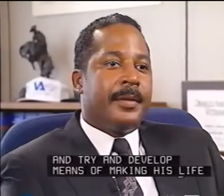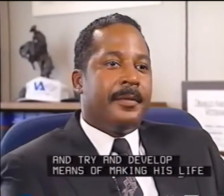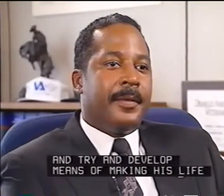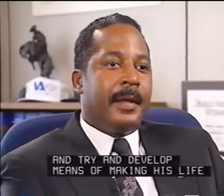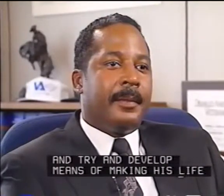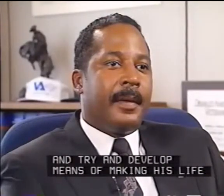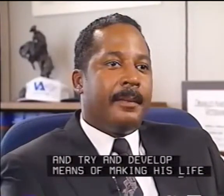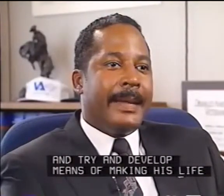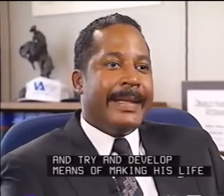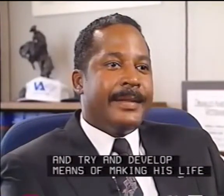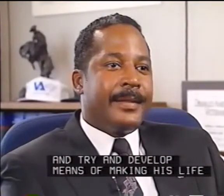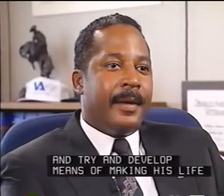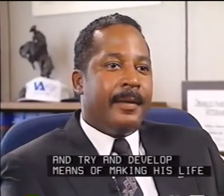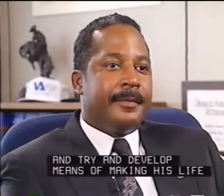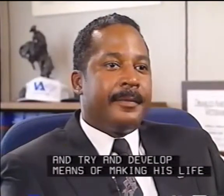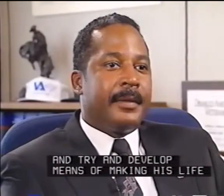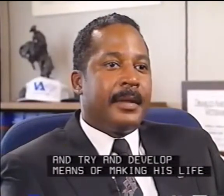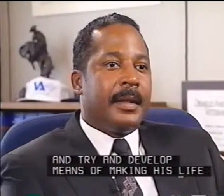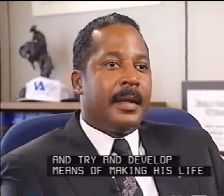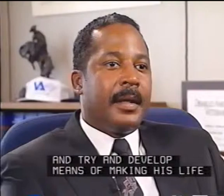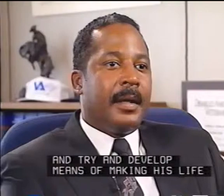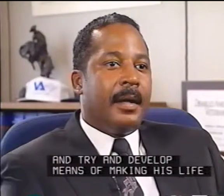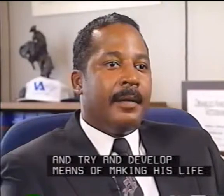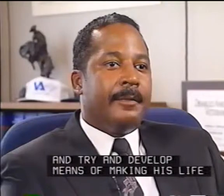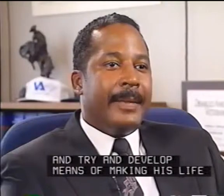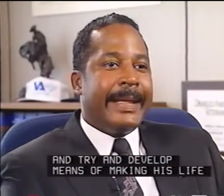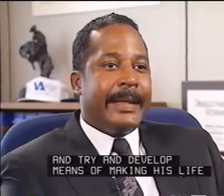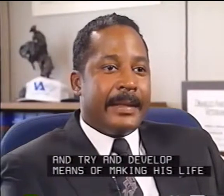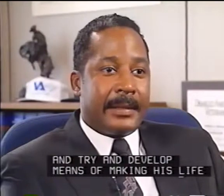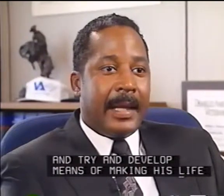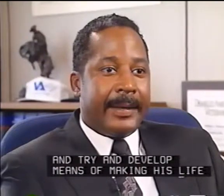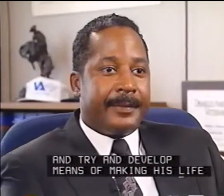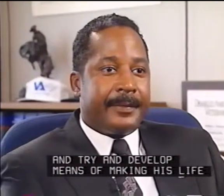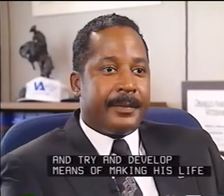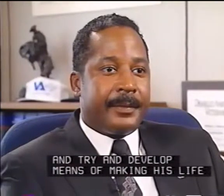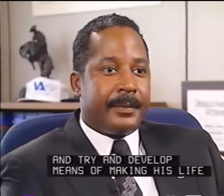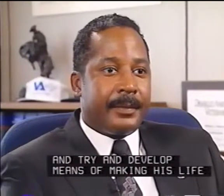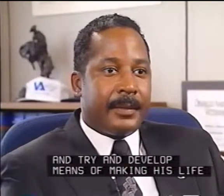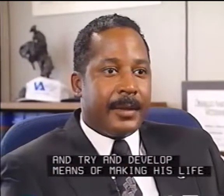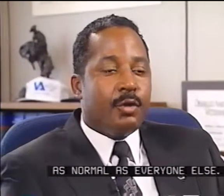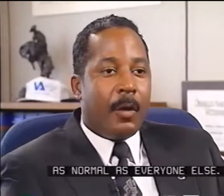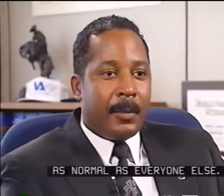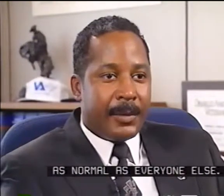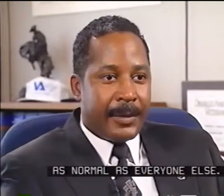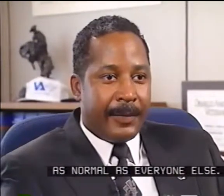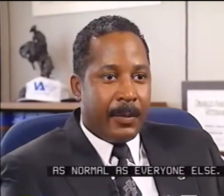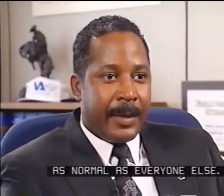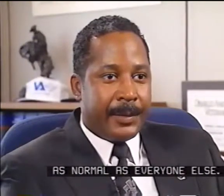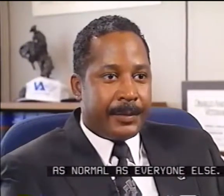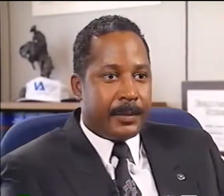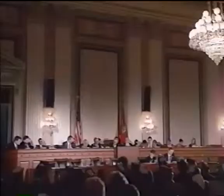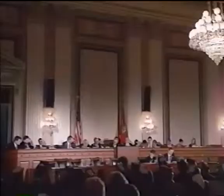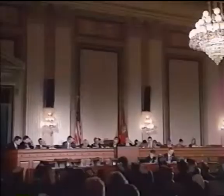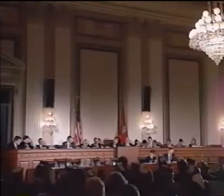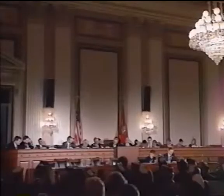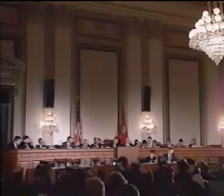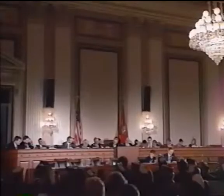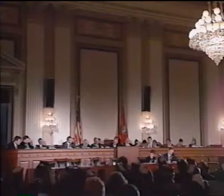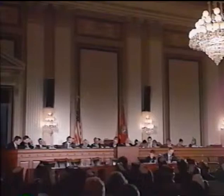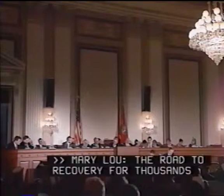to develop means of of making his life as normal as everyone else. The road